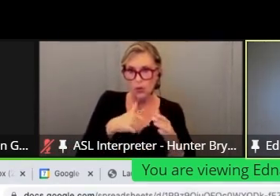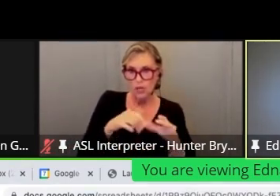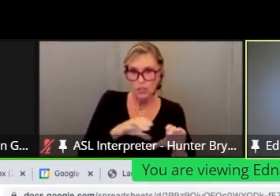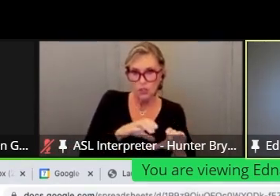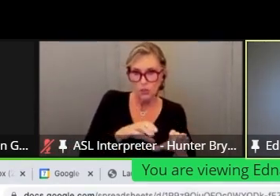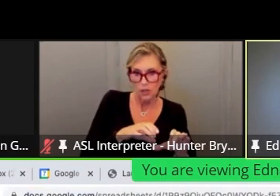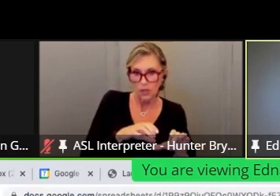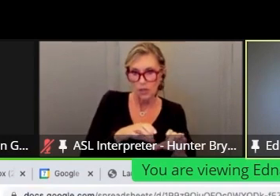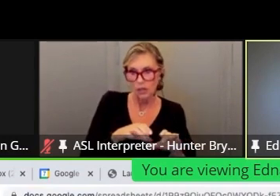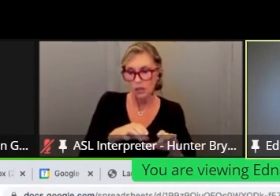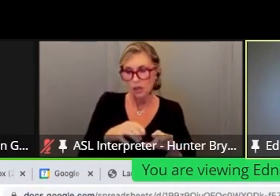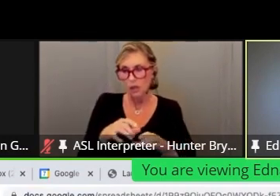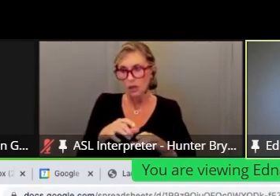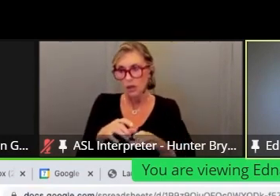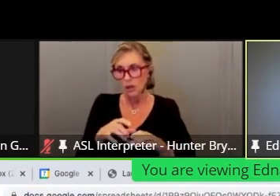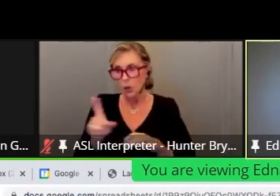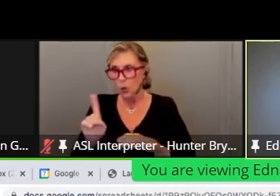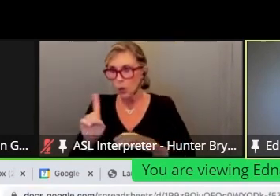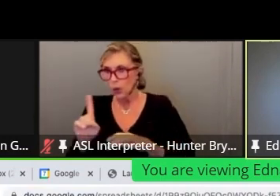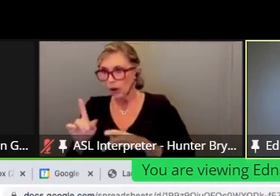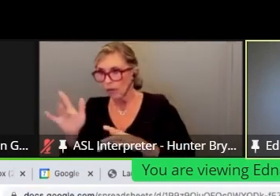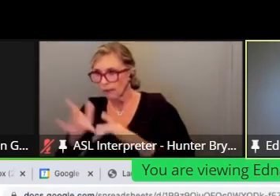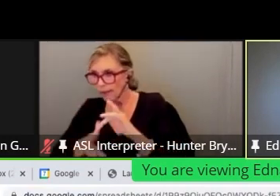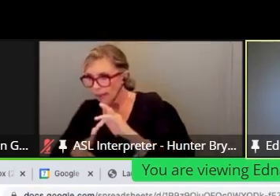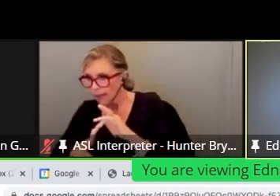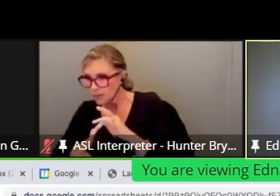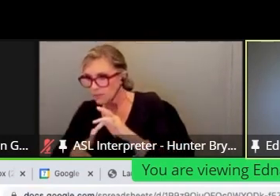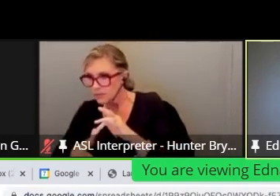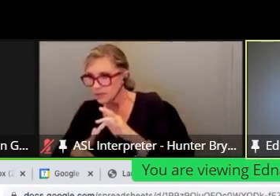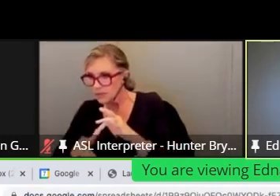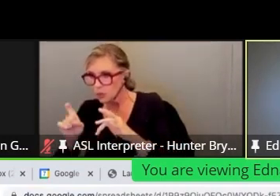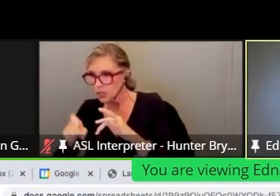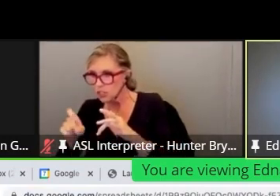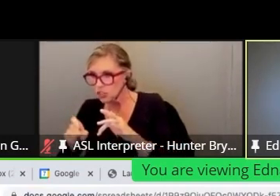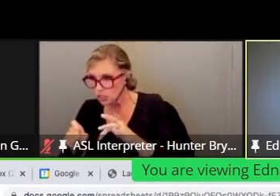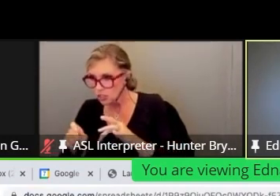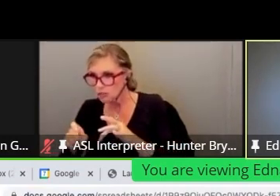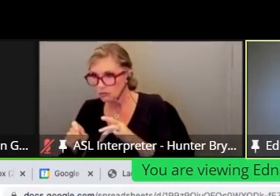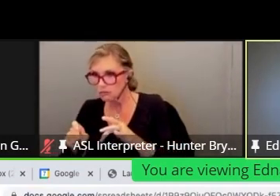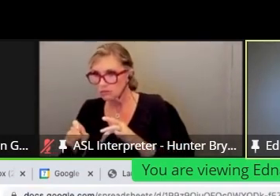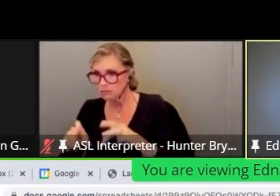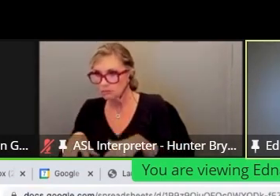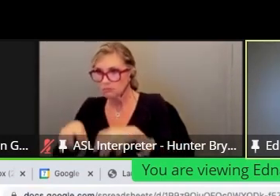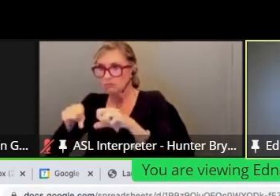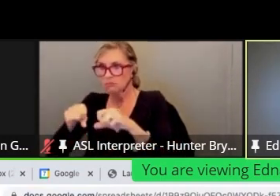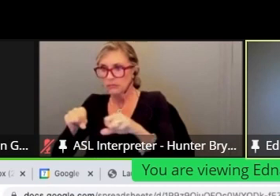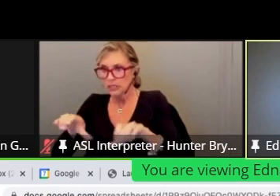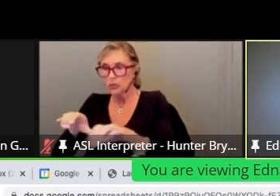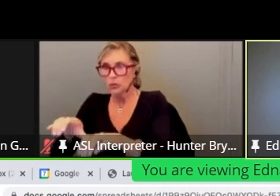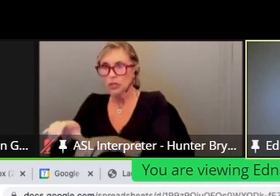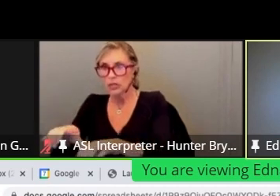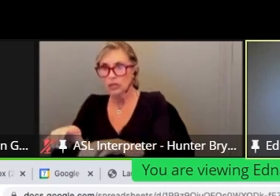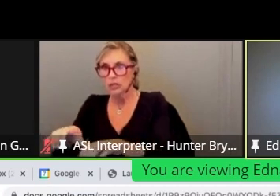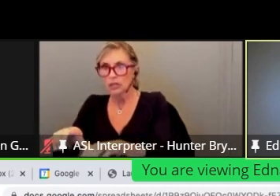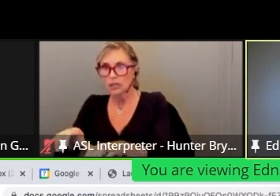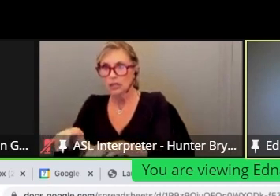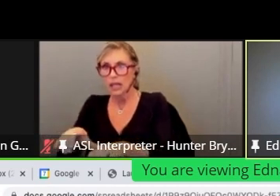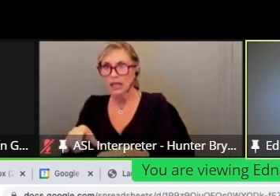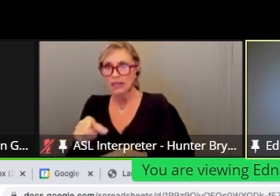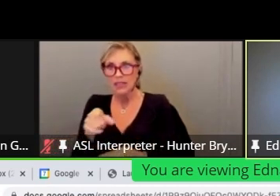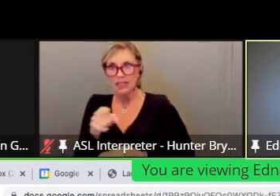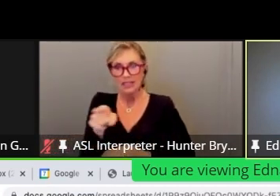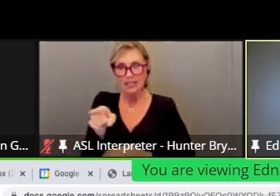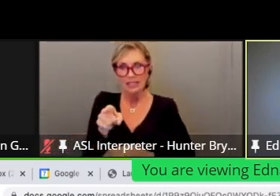these should be, the three things at the top should be their own columns, because as I was